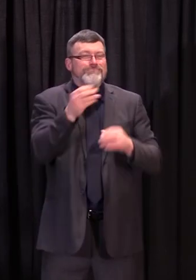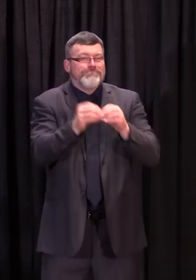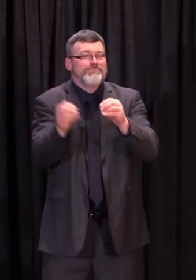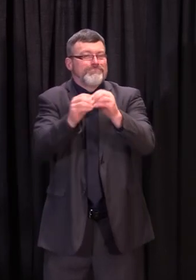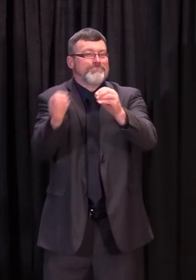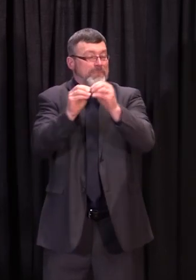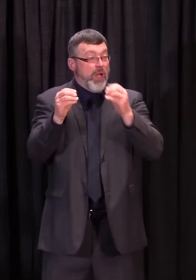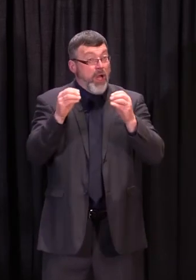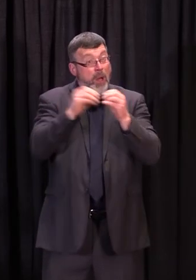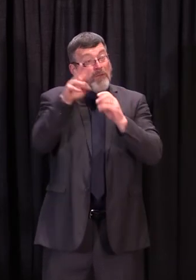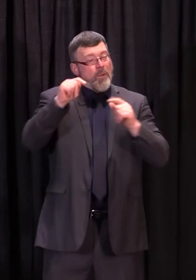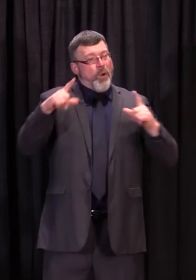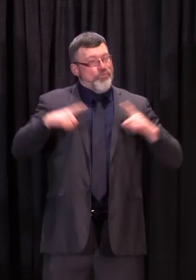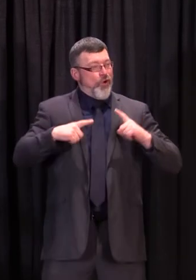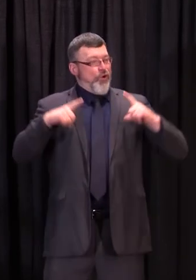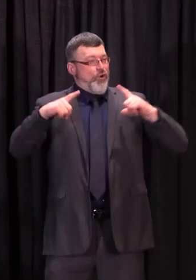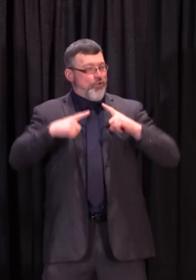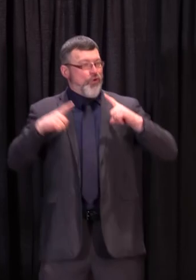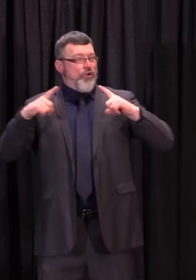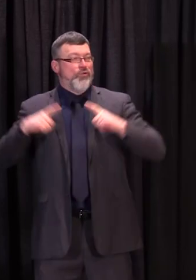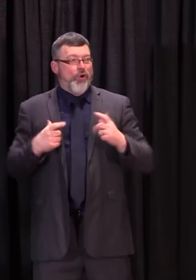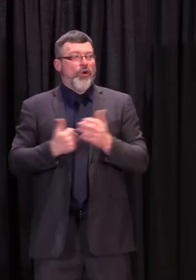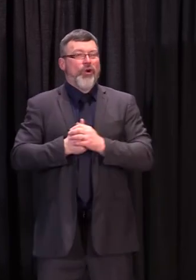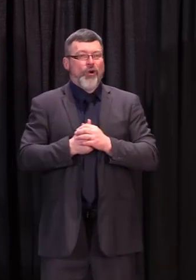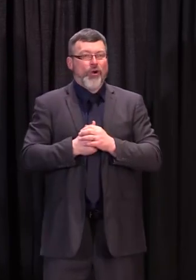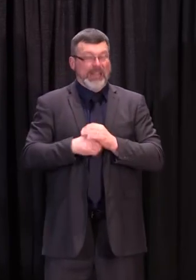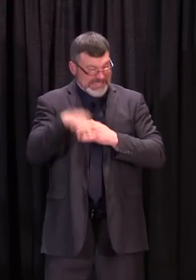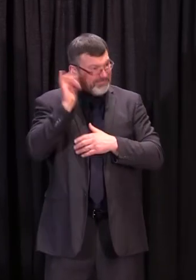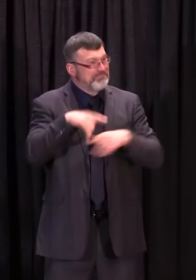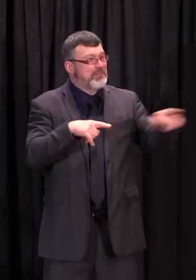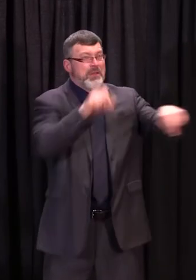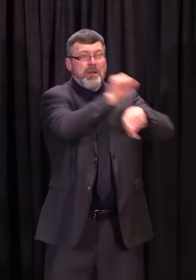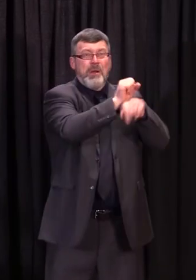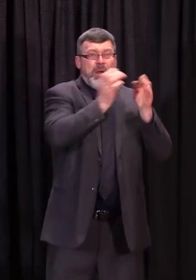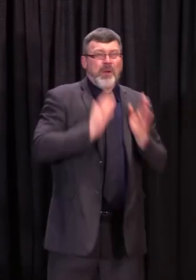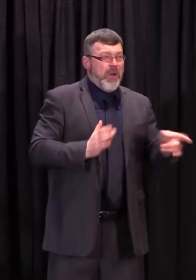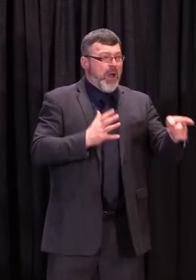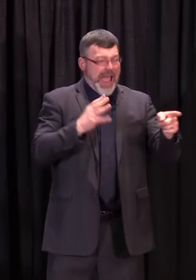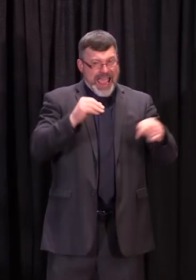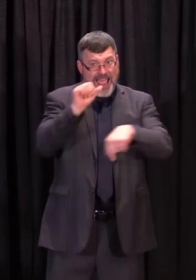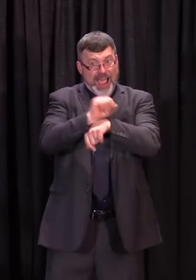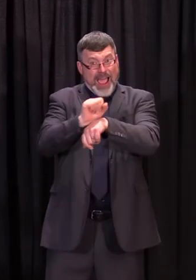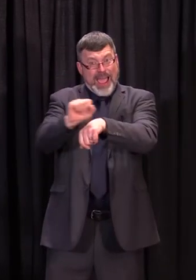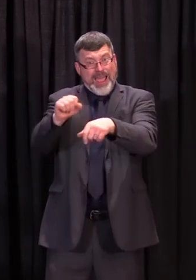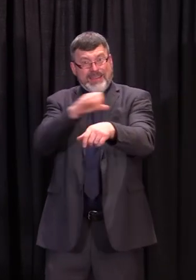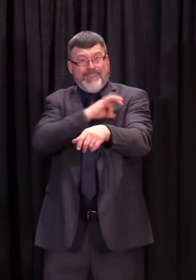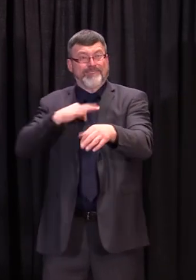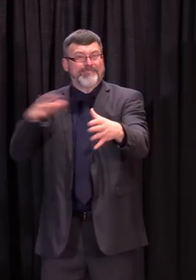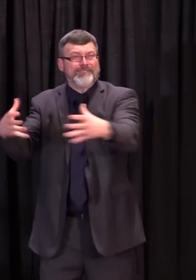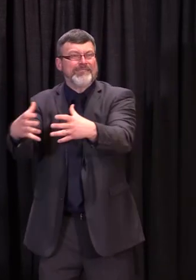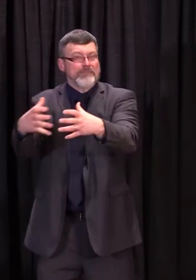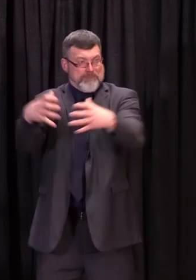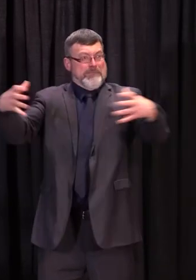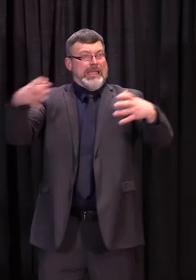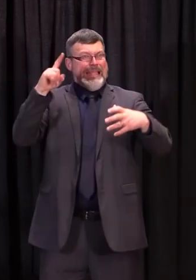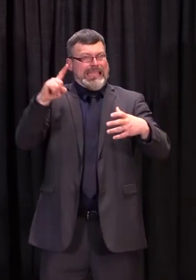We all know employers need a strong workforce to grow and create jobs, which communities need to